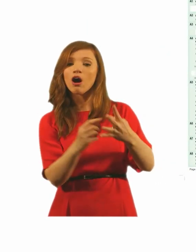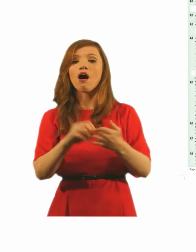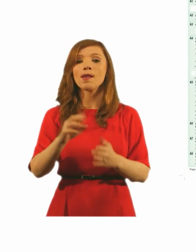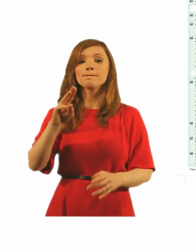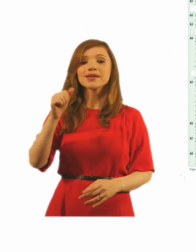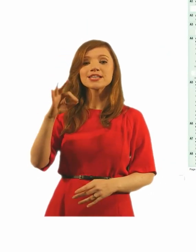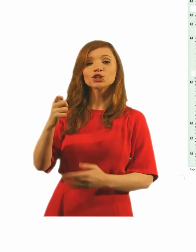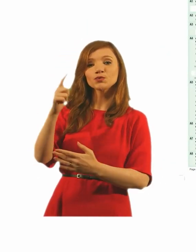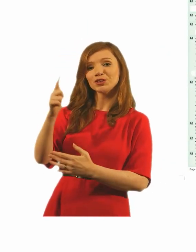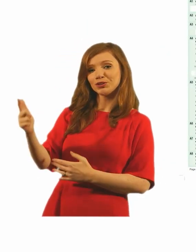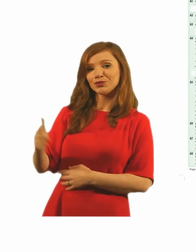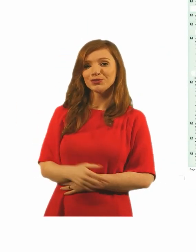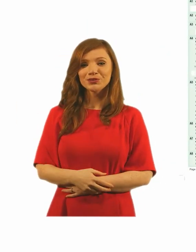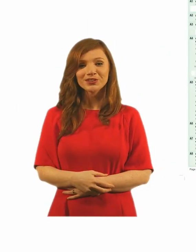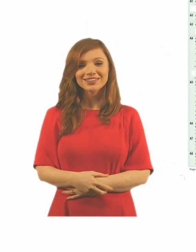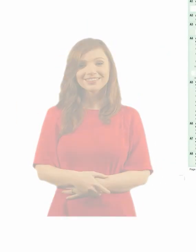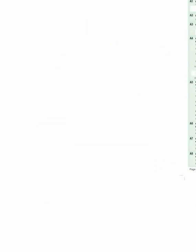night.